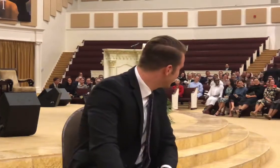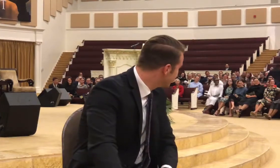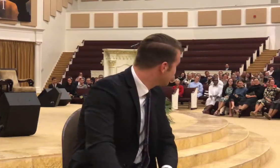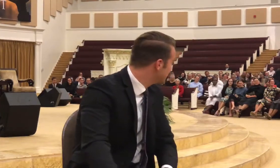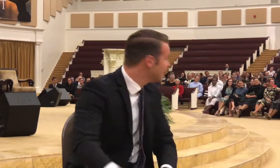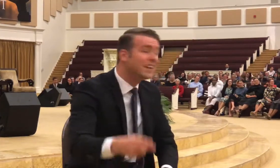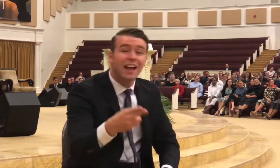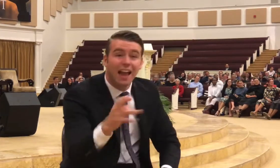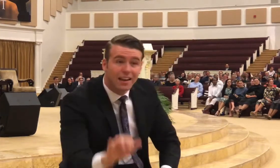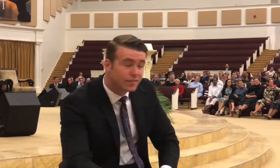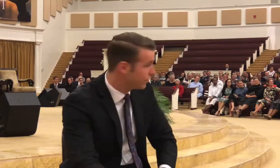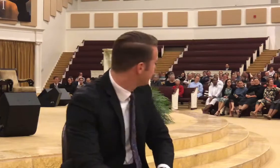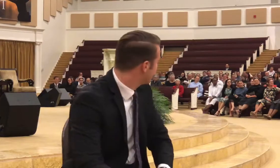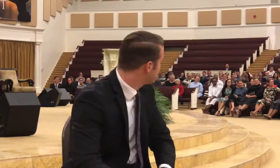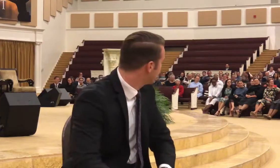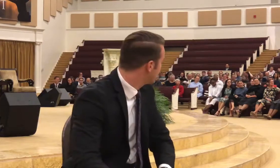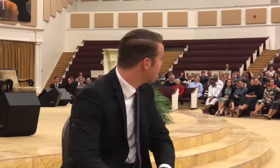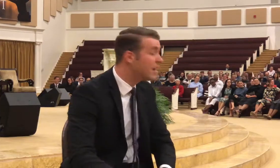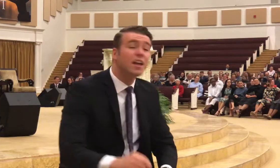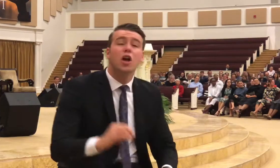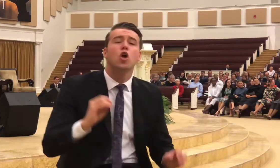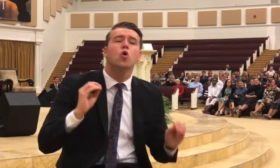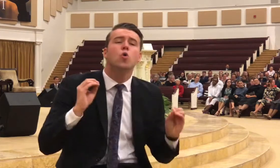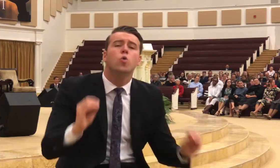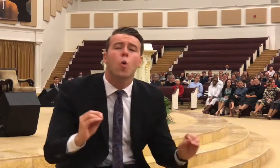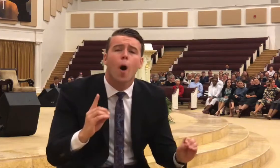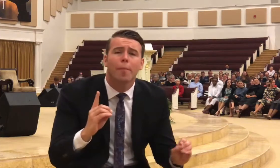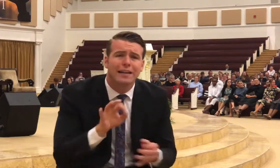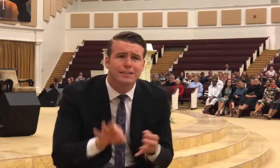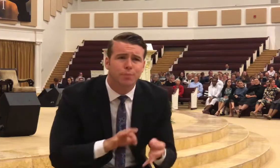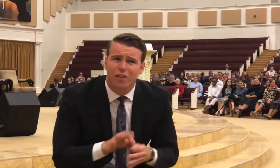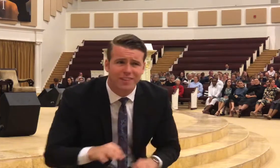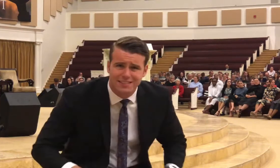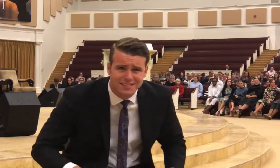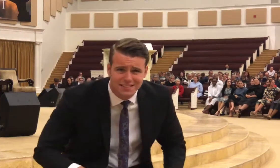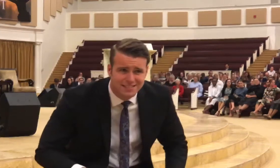Hey, ain't none of us perfect.